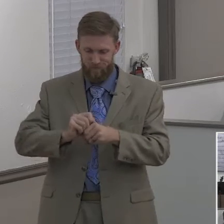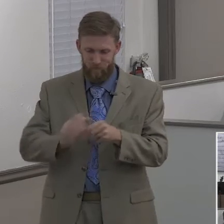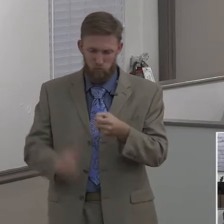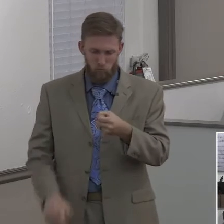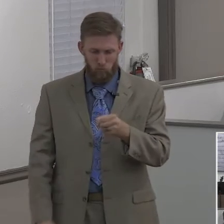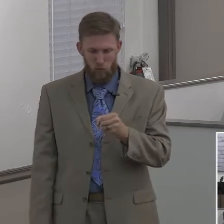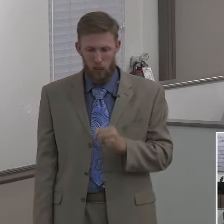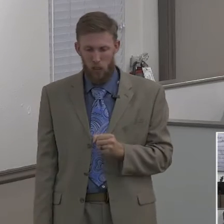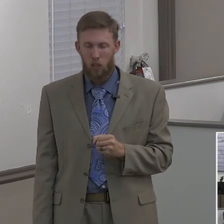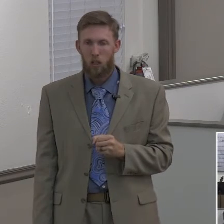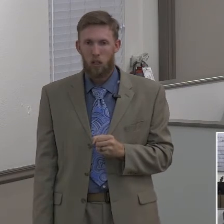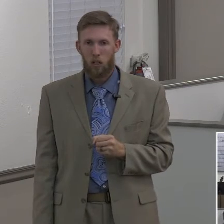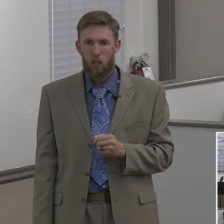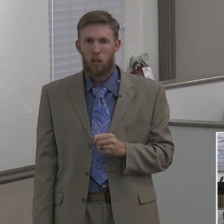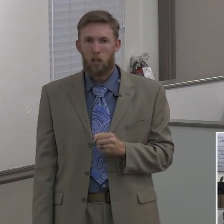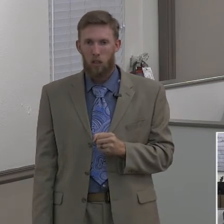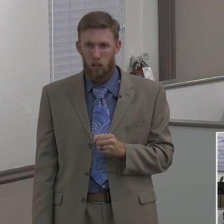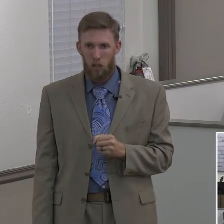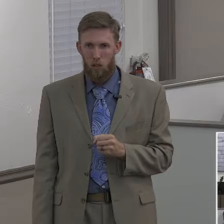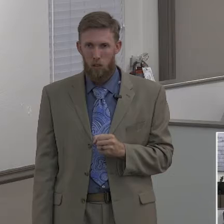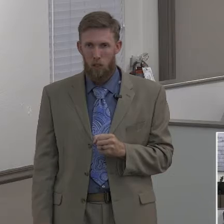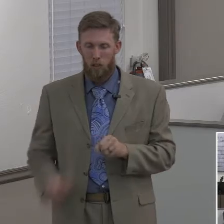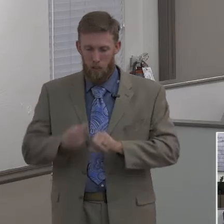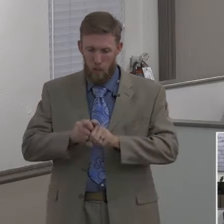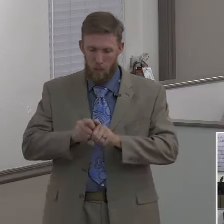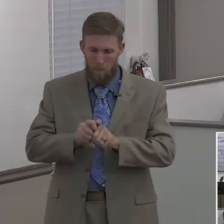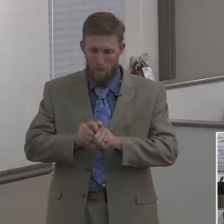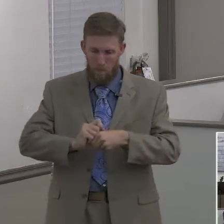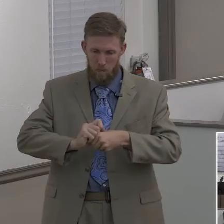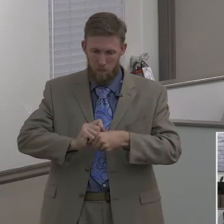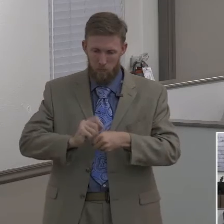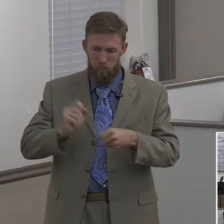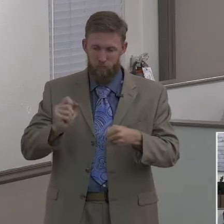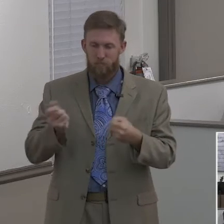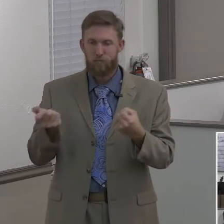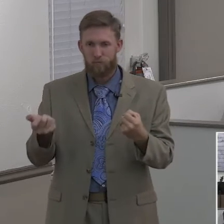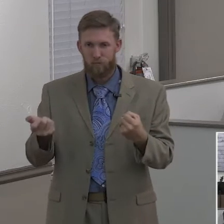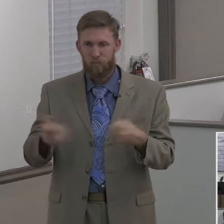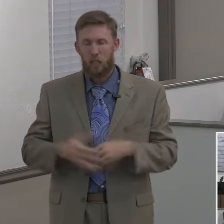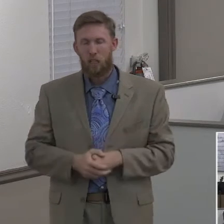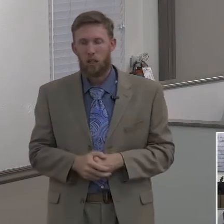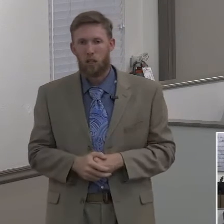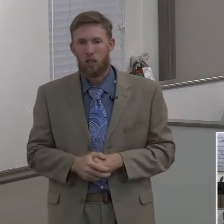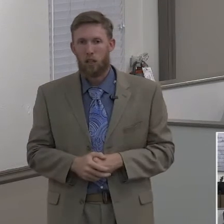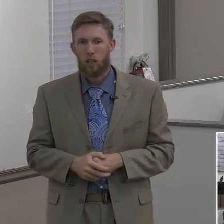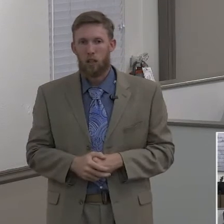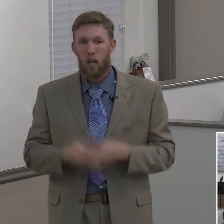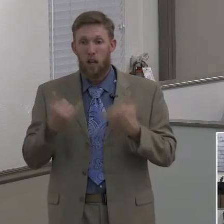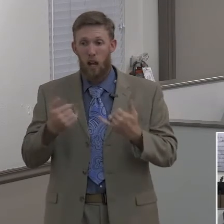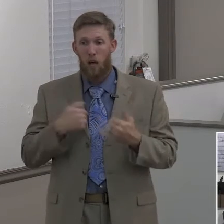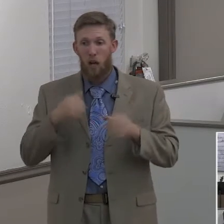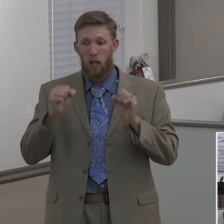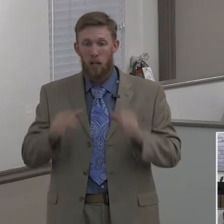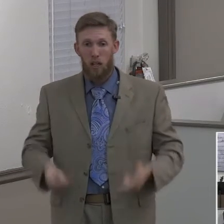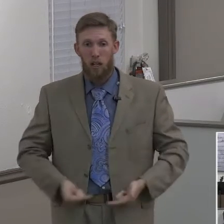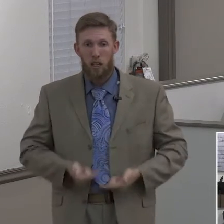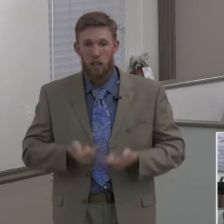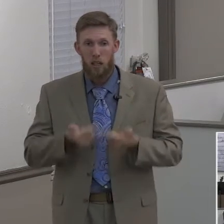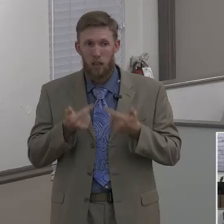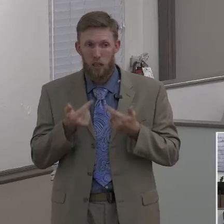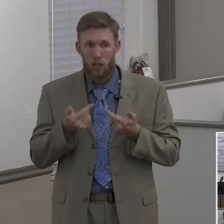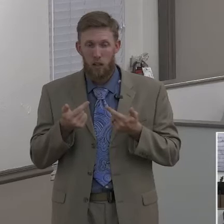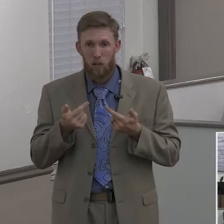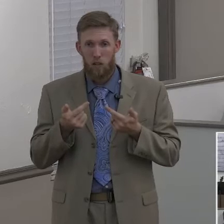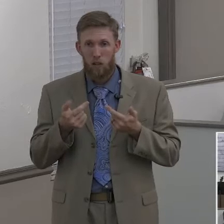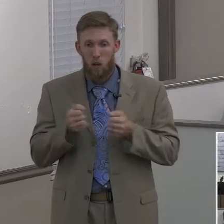is it possible to live a Spirit-controlled life always? The answer is yes, instead of living a frustrated life with people and